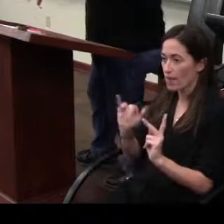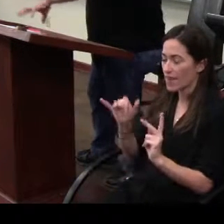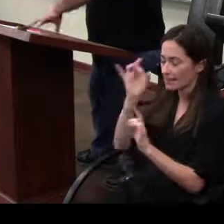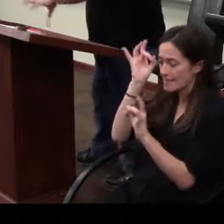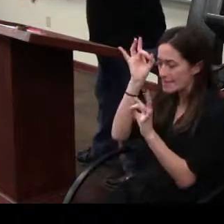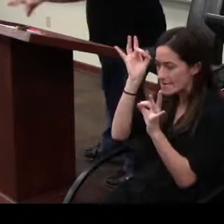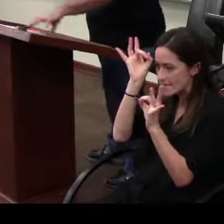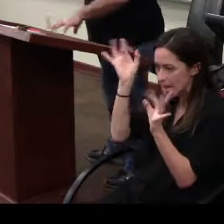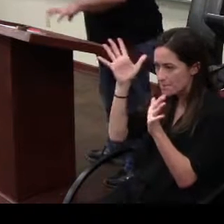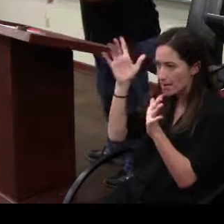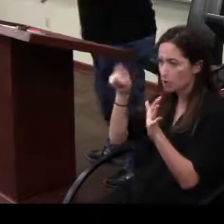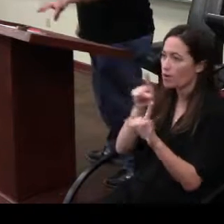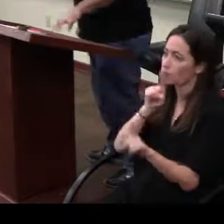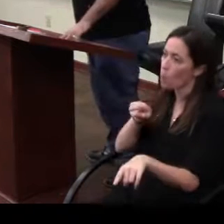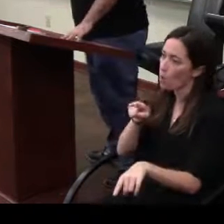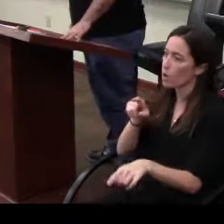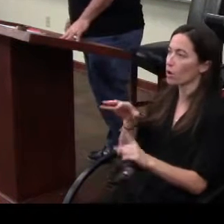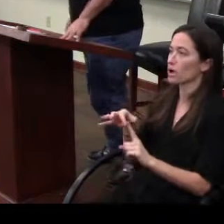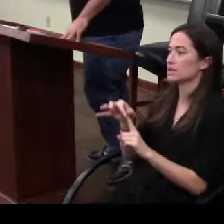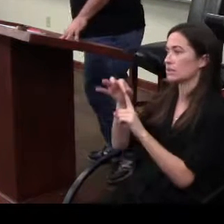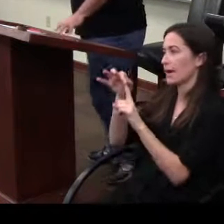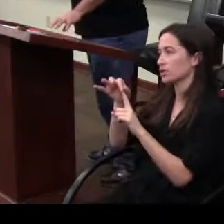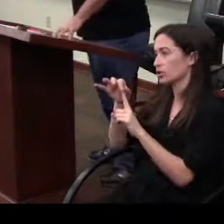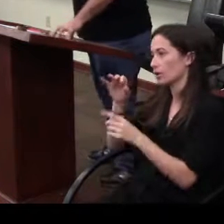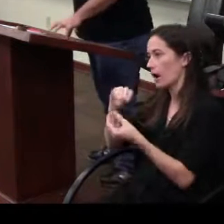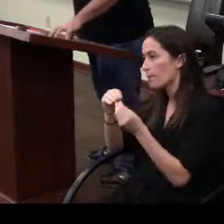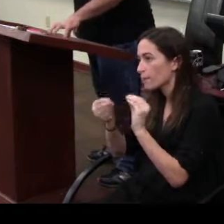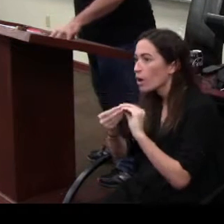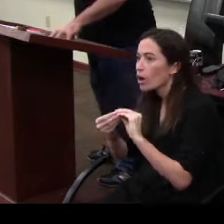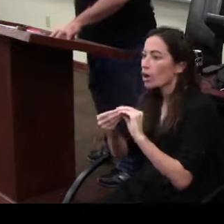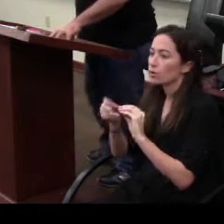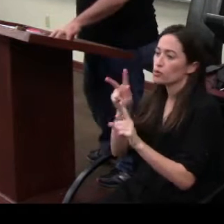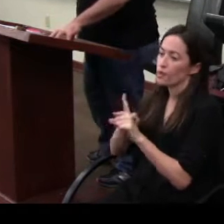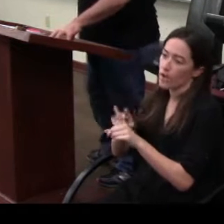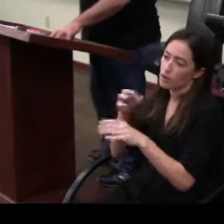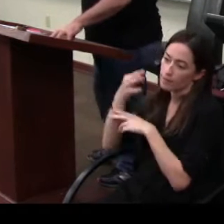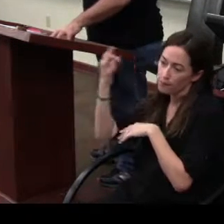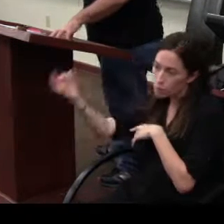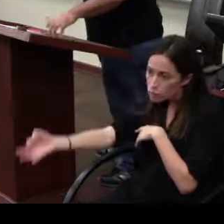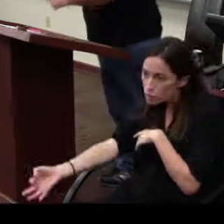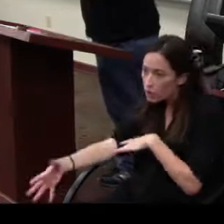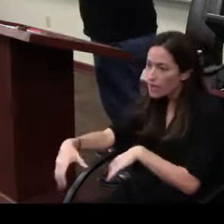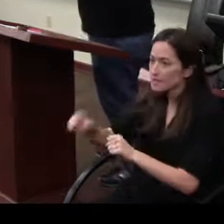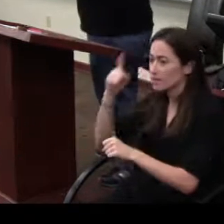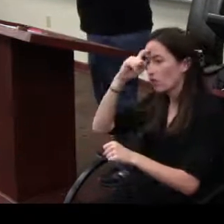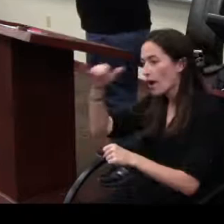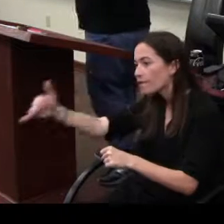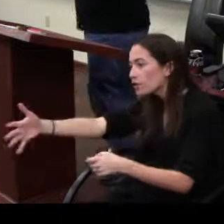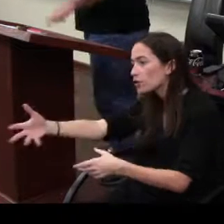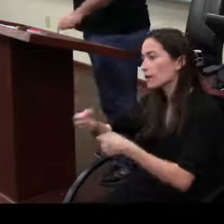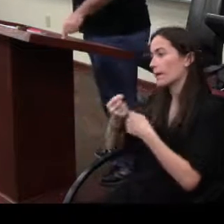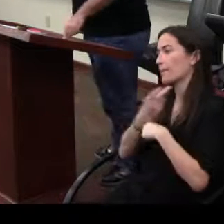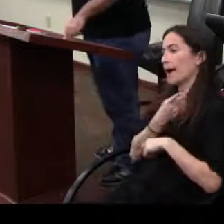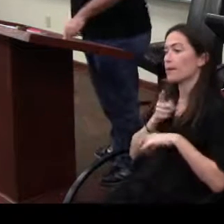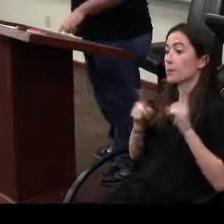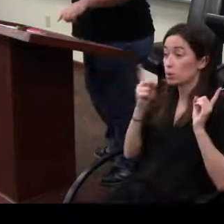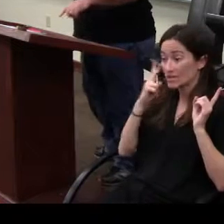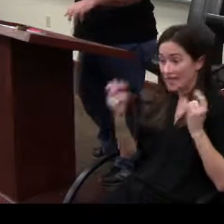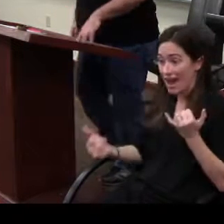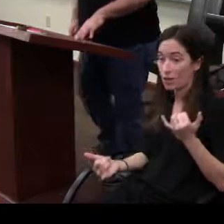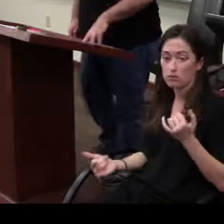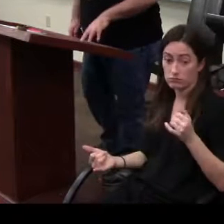special numbers and all kinds of stuff in order to file your taxes in the future. It takes a long time to get that back. But we're seeing it right